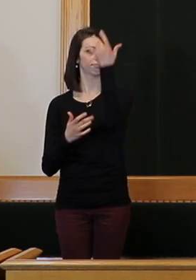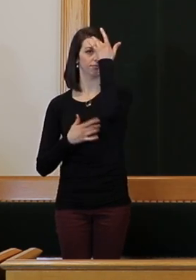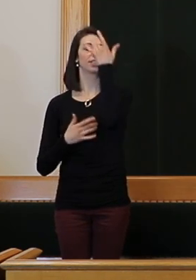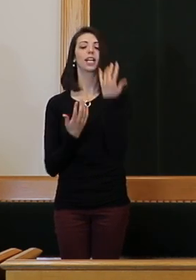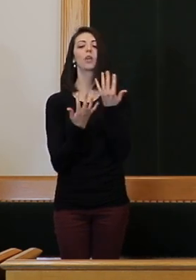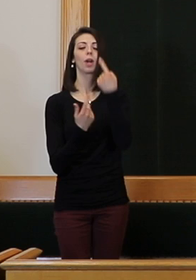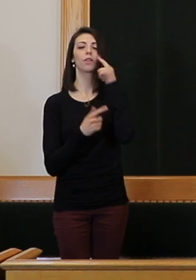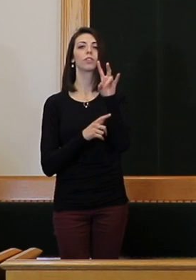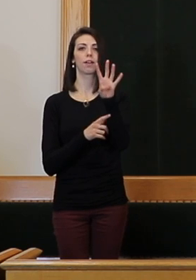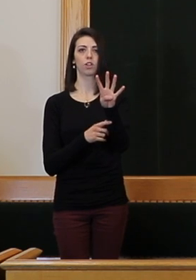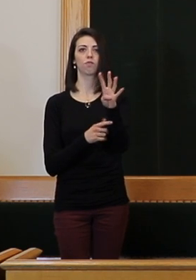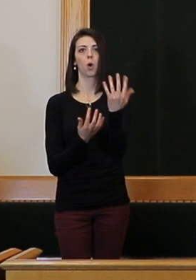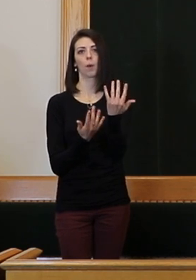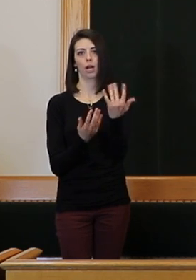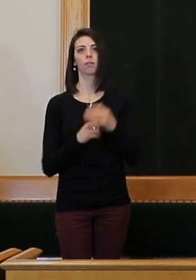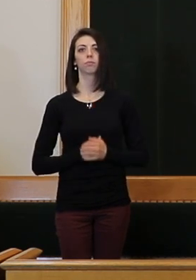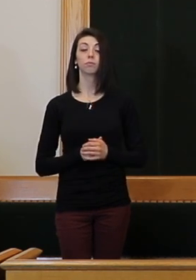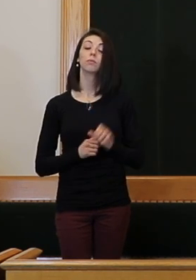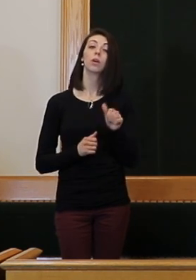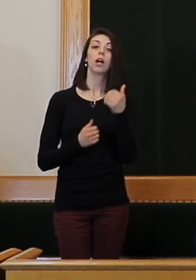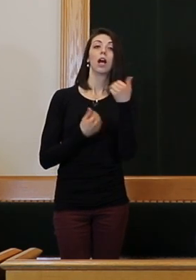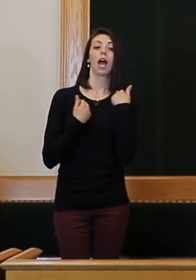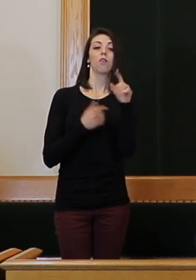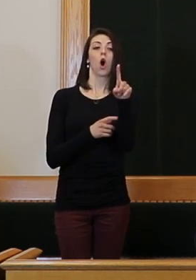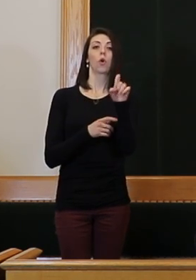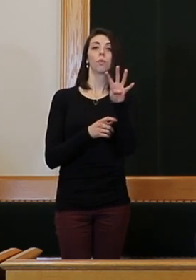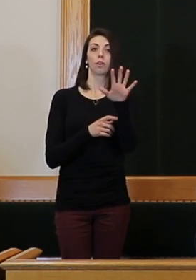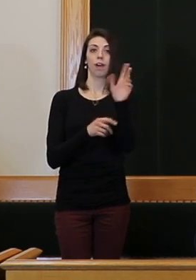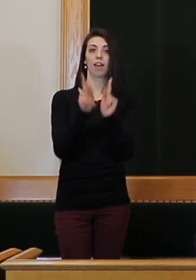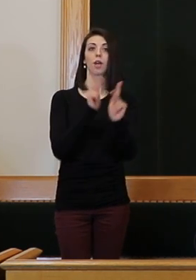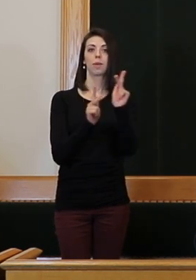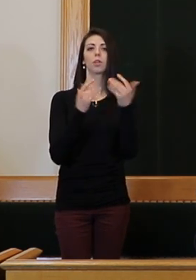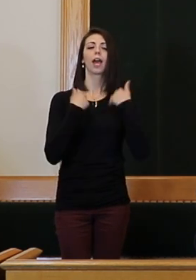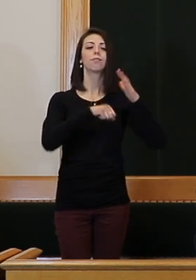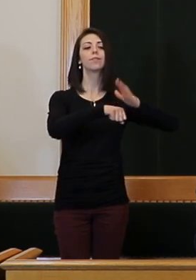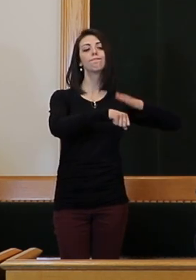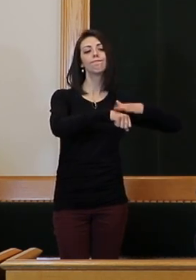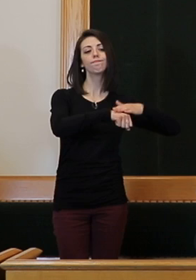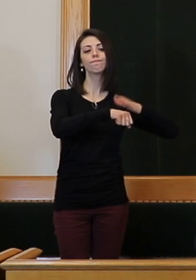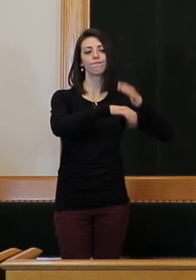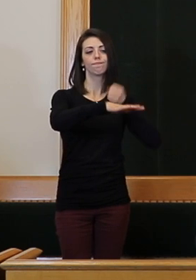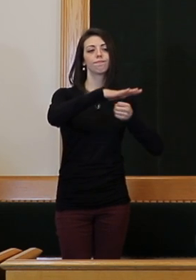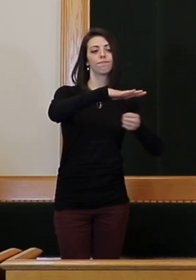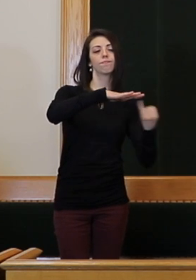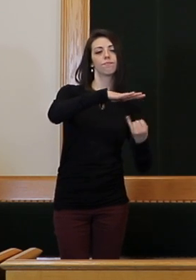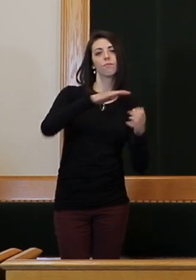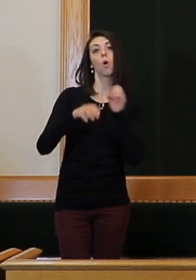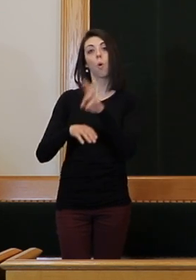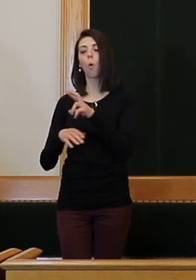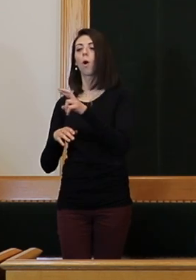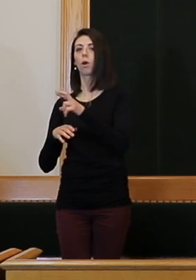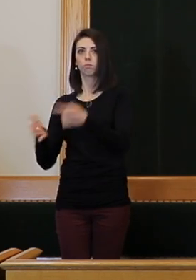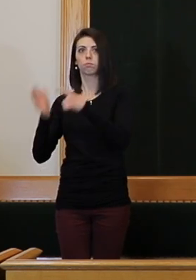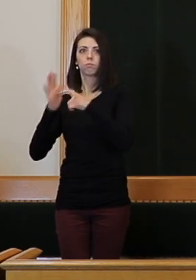tests. We also have 145 people in either precautionary or mandatory quarantine. We must all do our